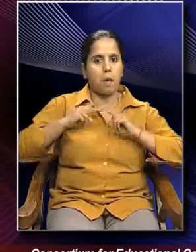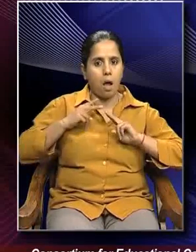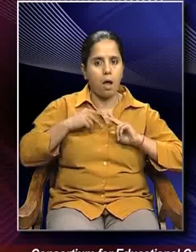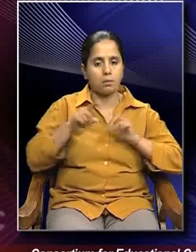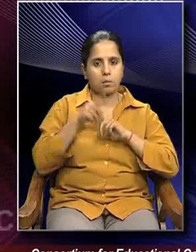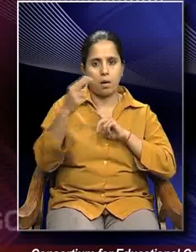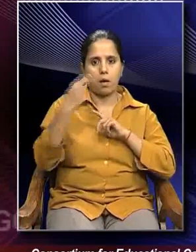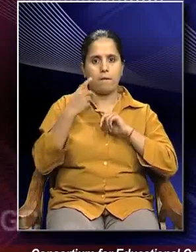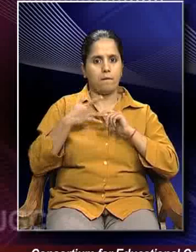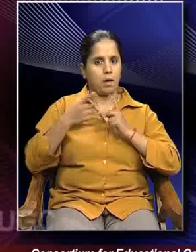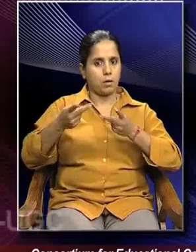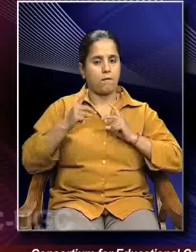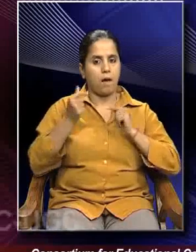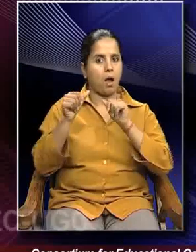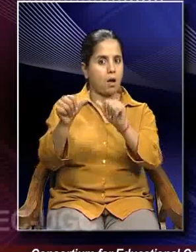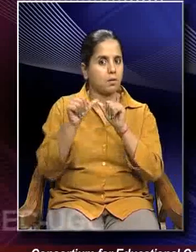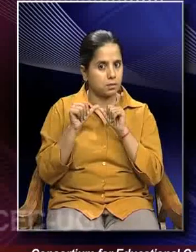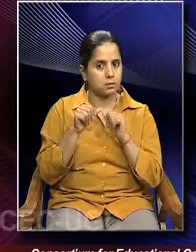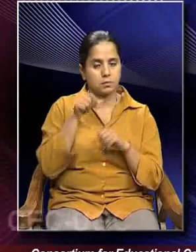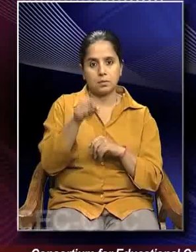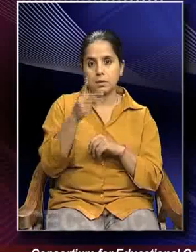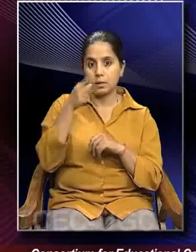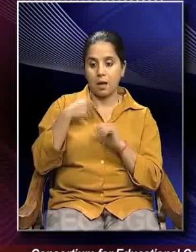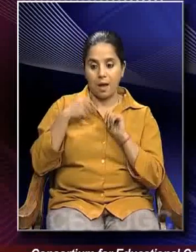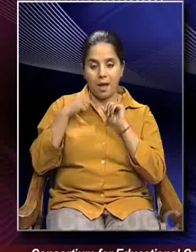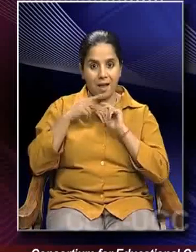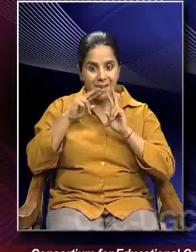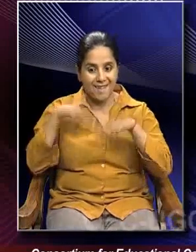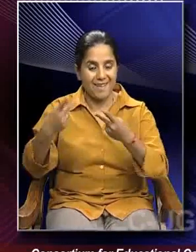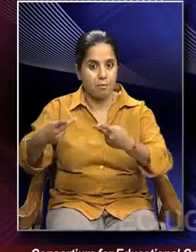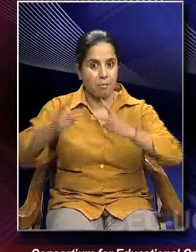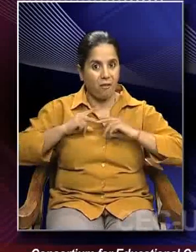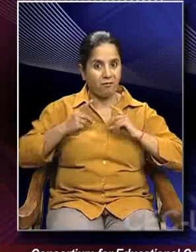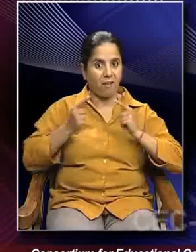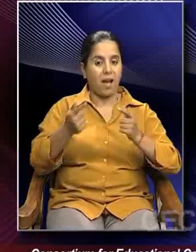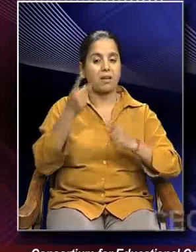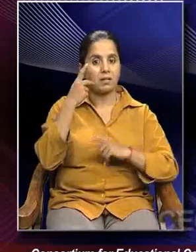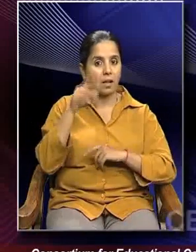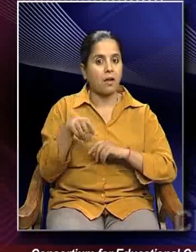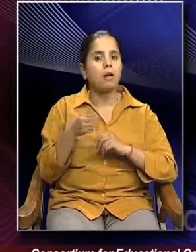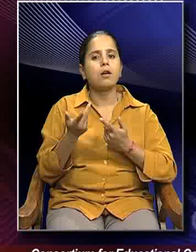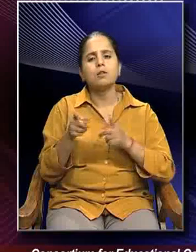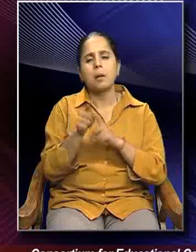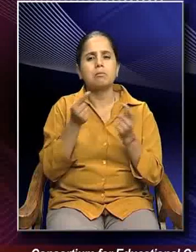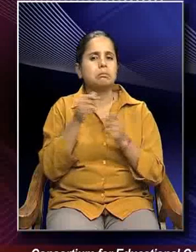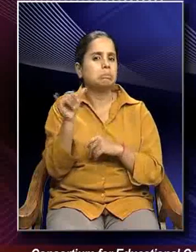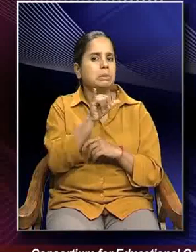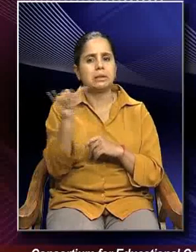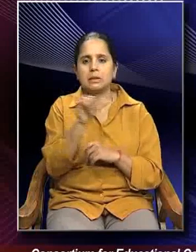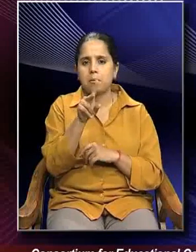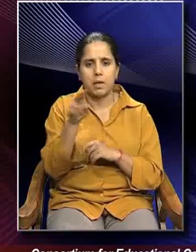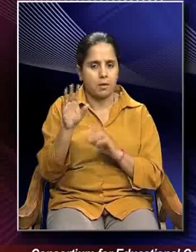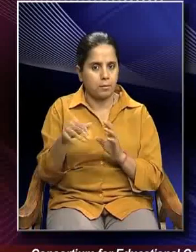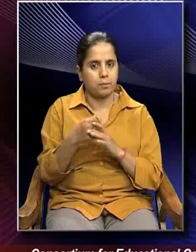it. So there is a kind of, and this action reaction is more or less having a similar meaning. So